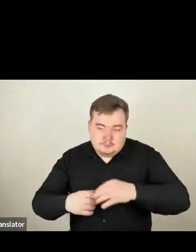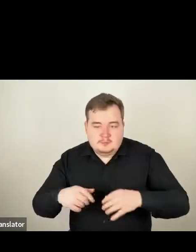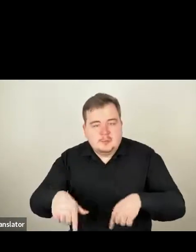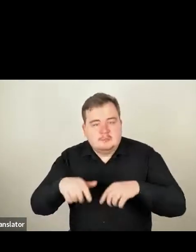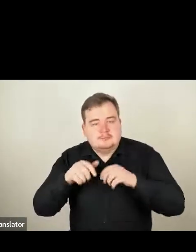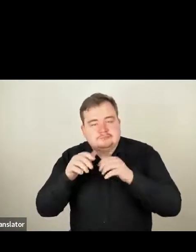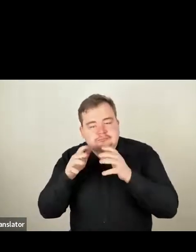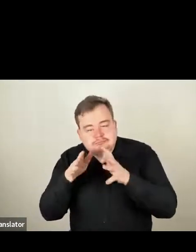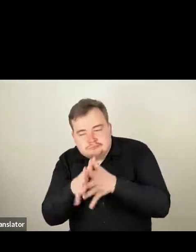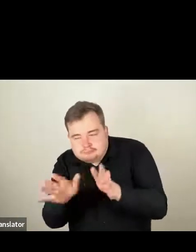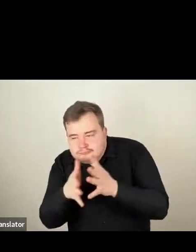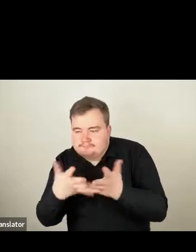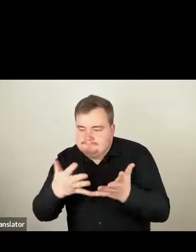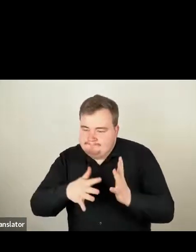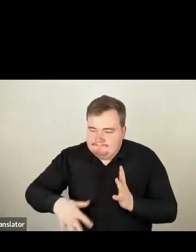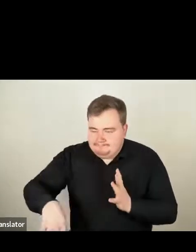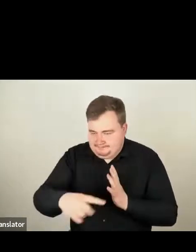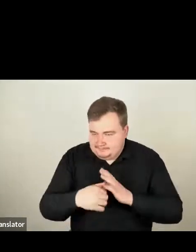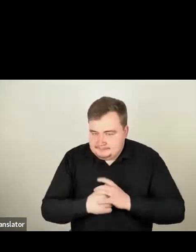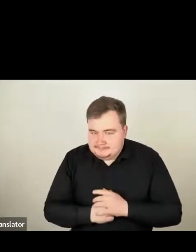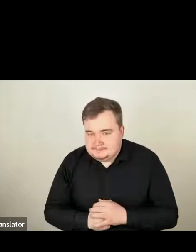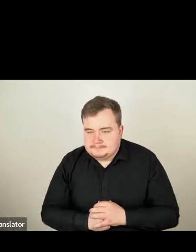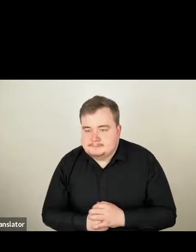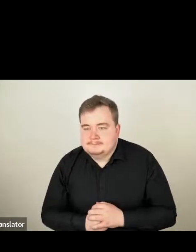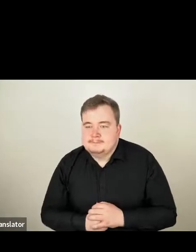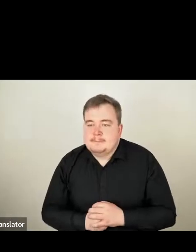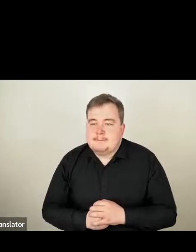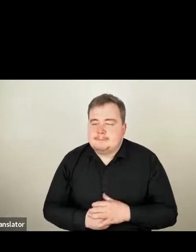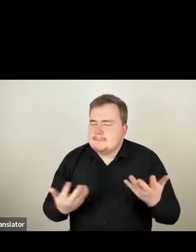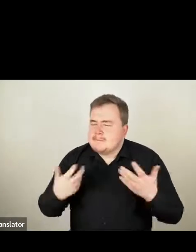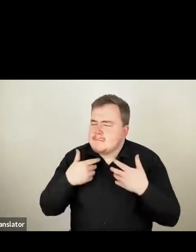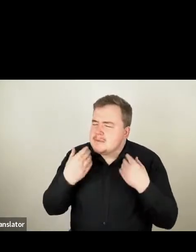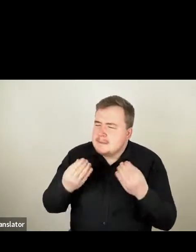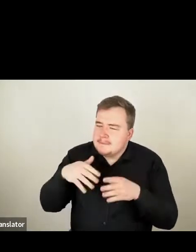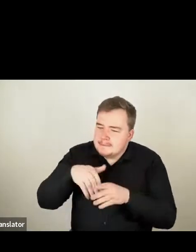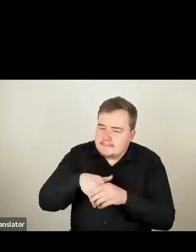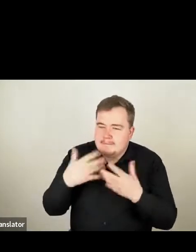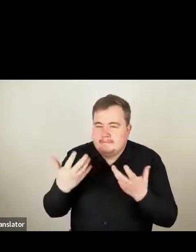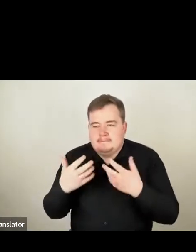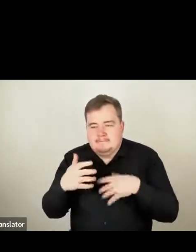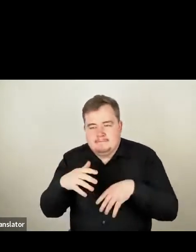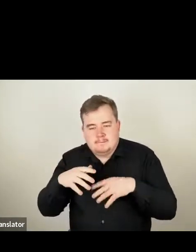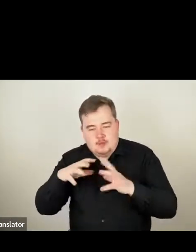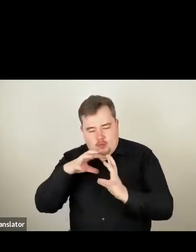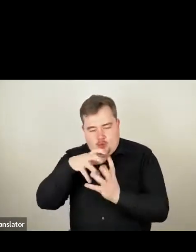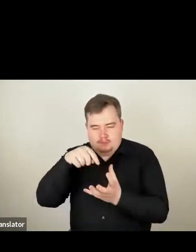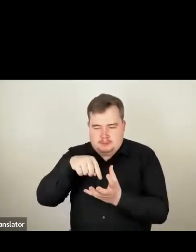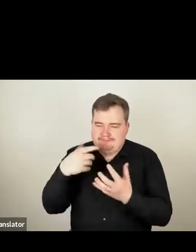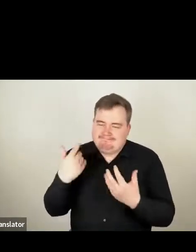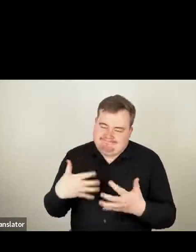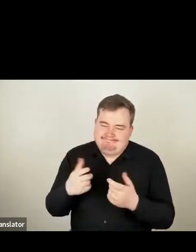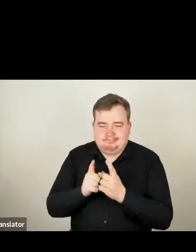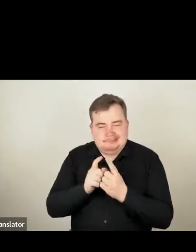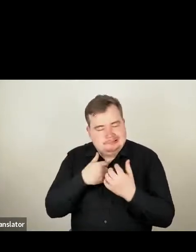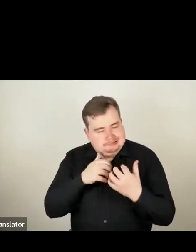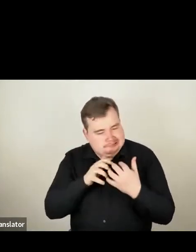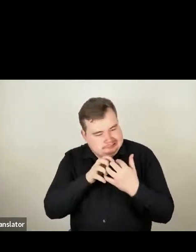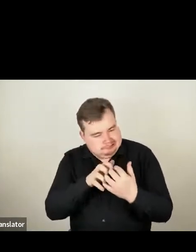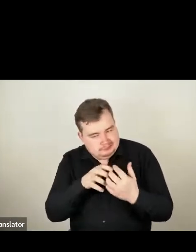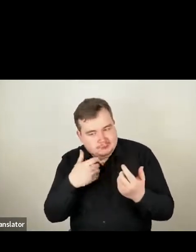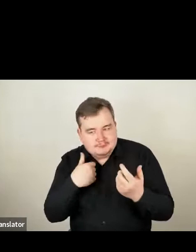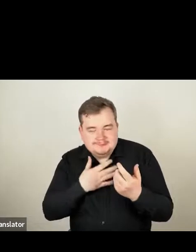developments with the current global challenges with the war in